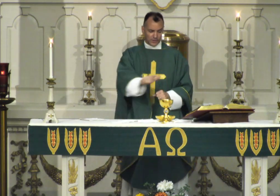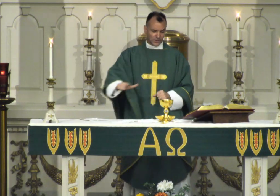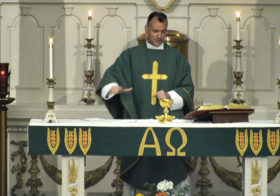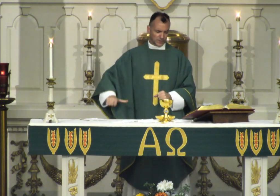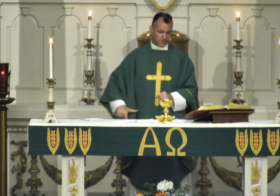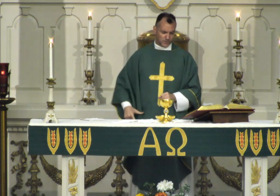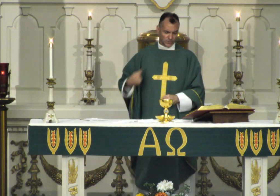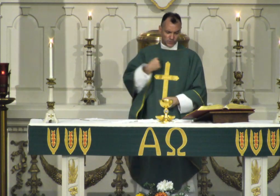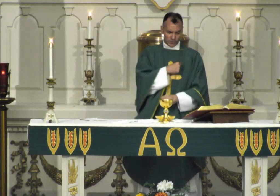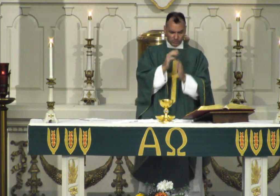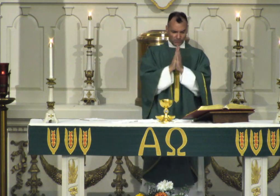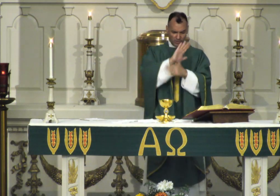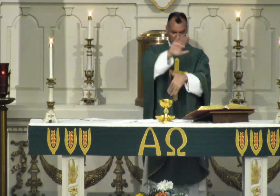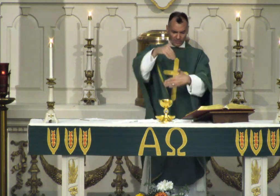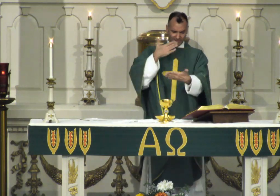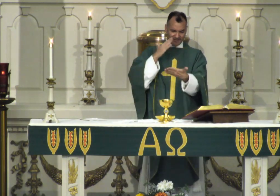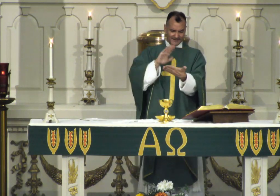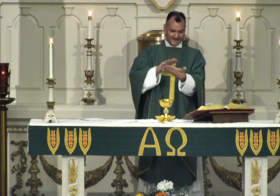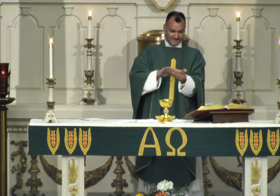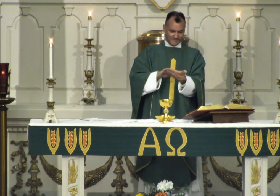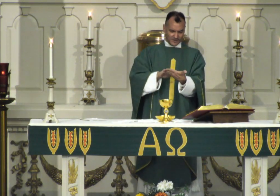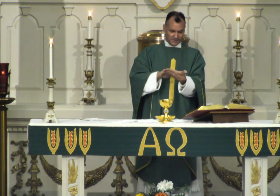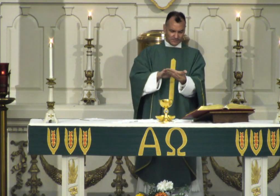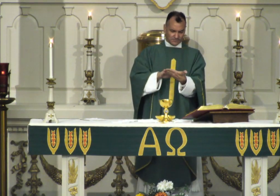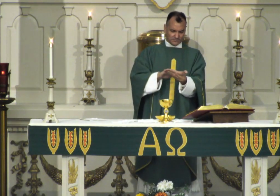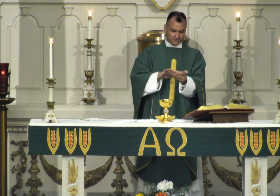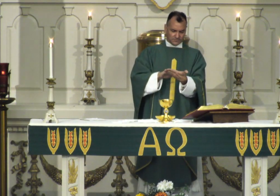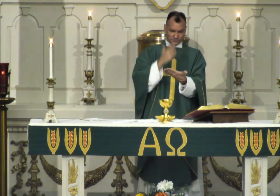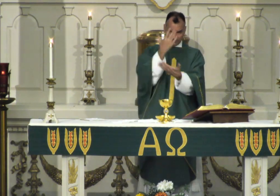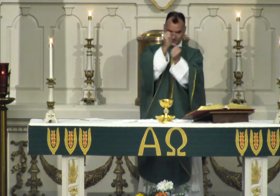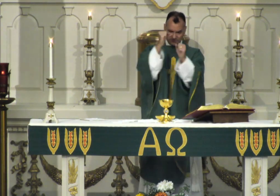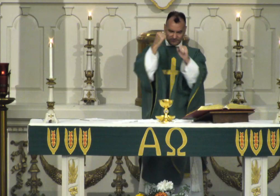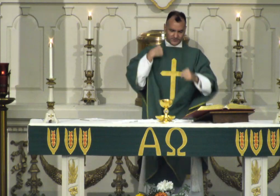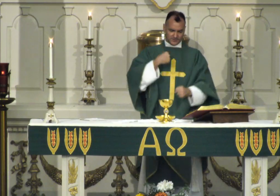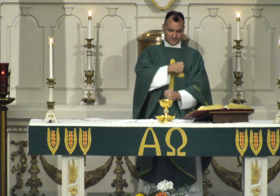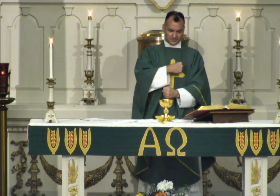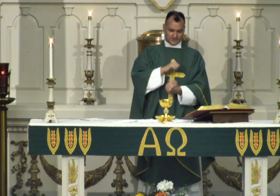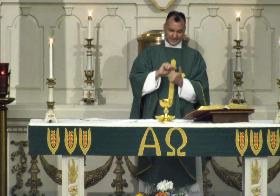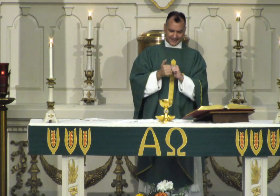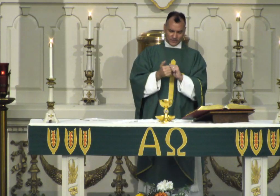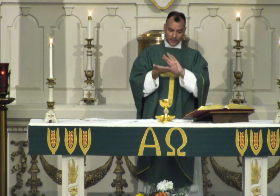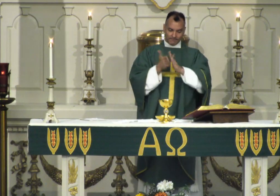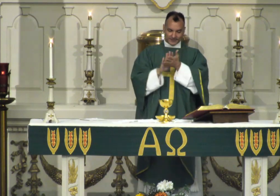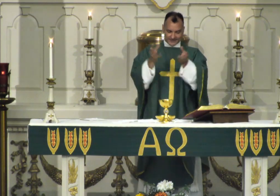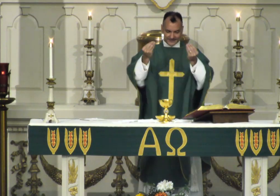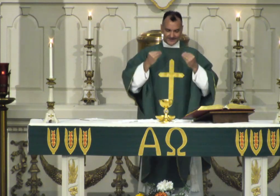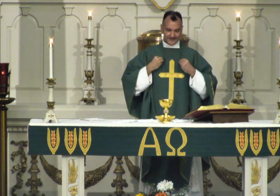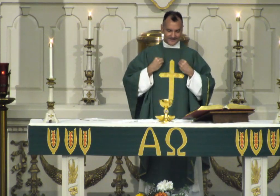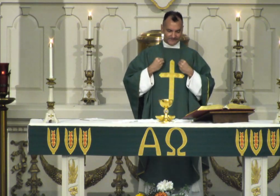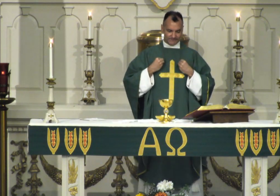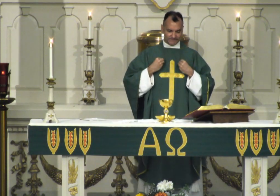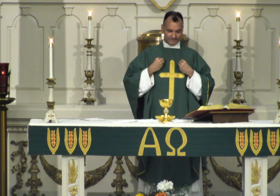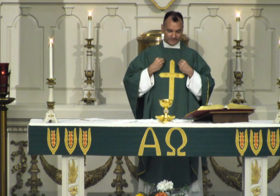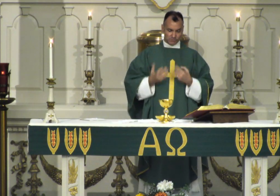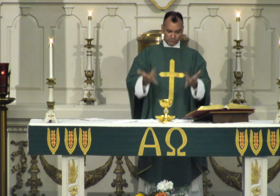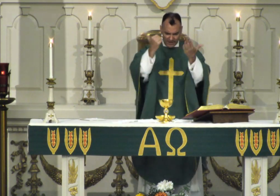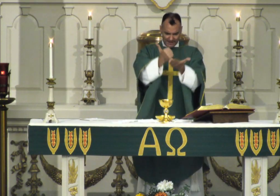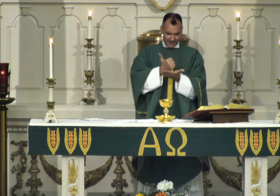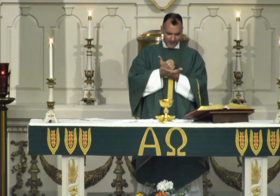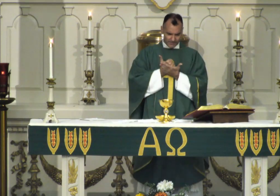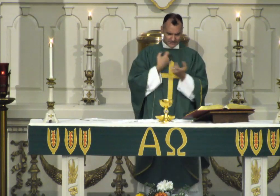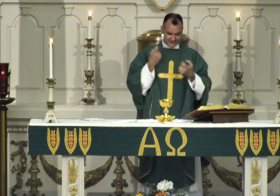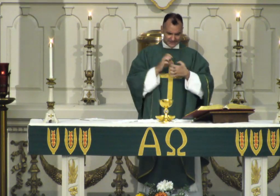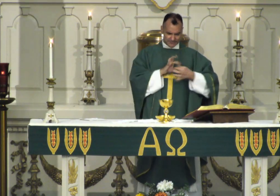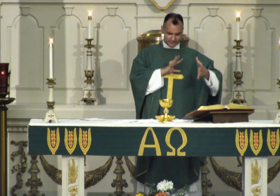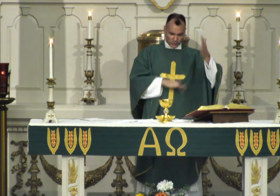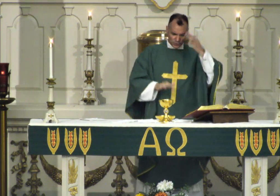Deliver us, Lord, we pray, from every evil. Graciously grant peace in our days, that by the help of your mercy, we may be